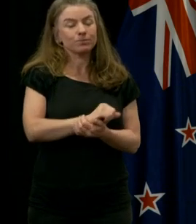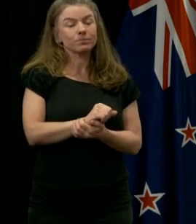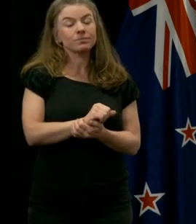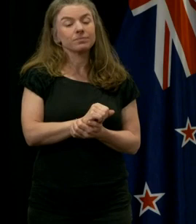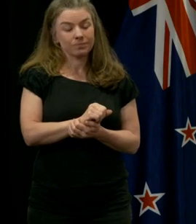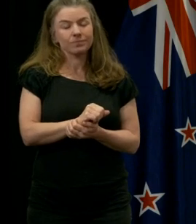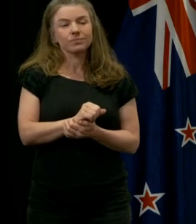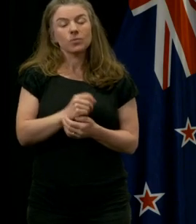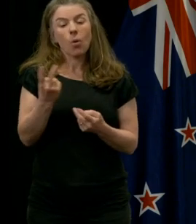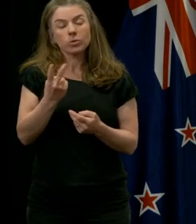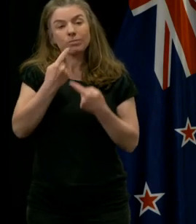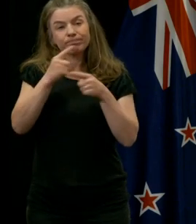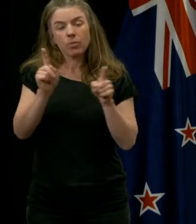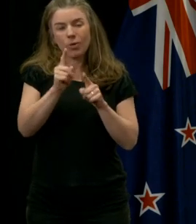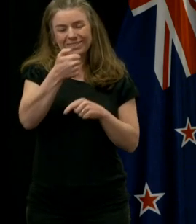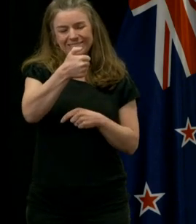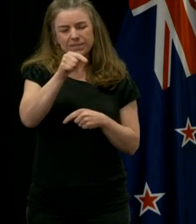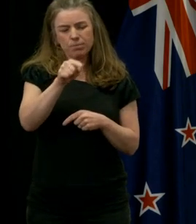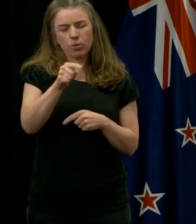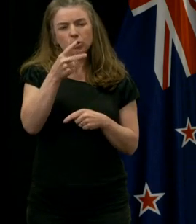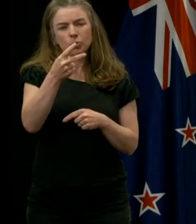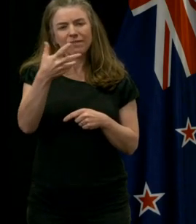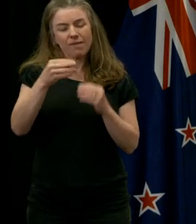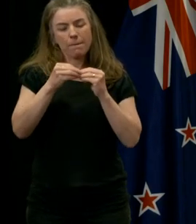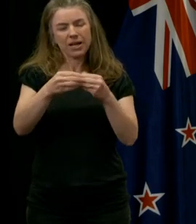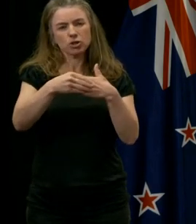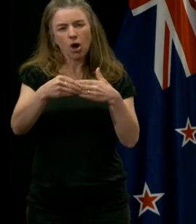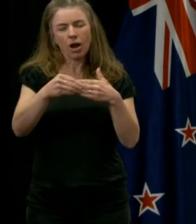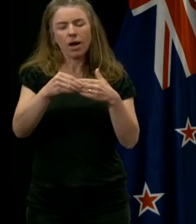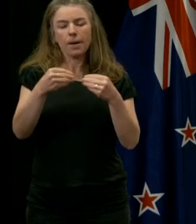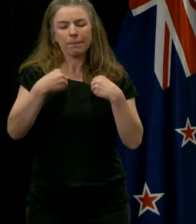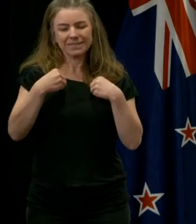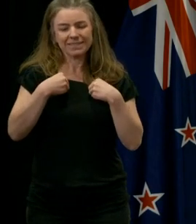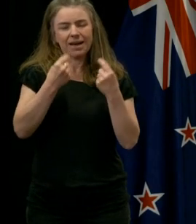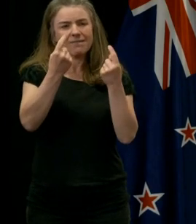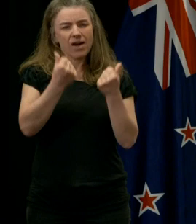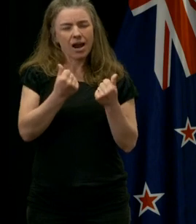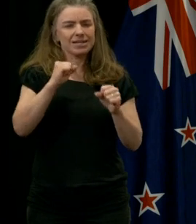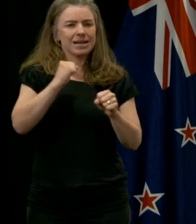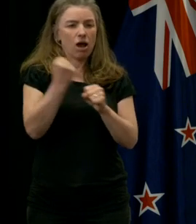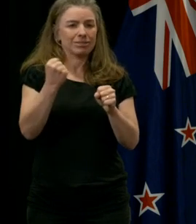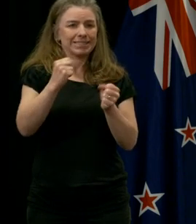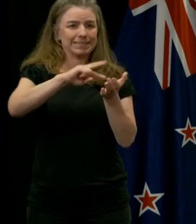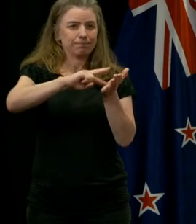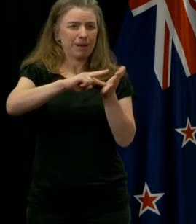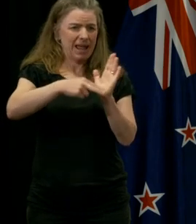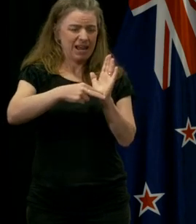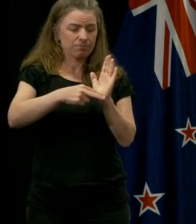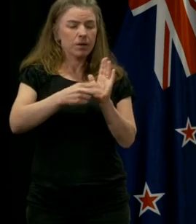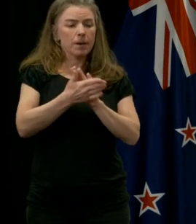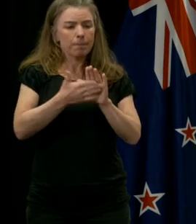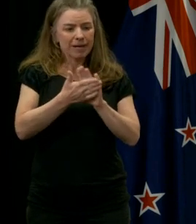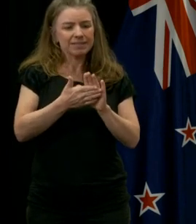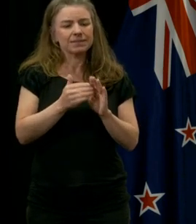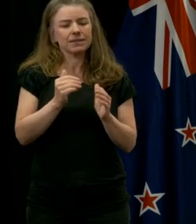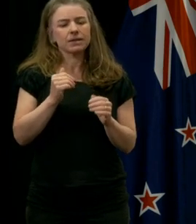that I'm announcing today is a $6.25 billion business financing guarantee scheme, where the government underwrites bank loans